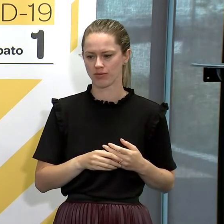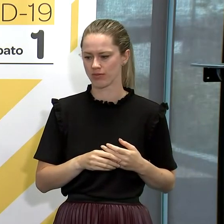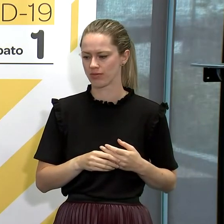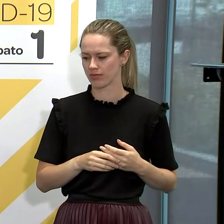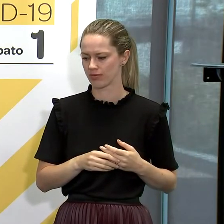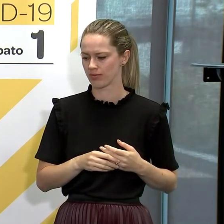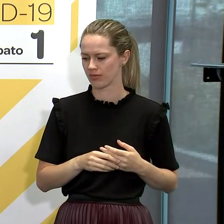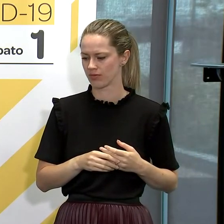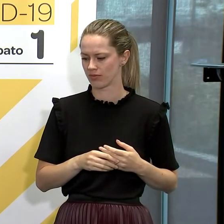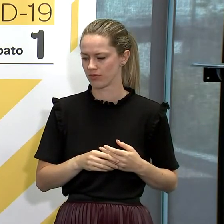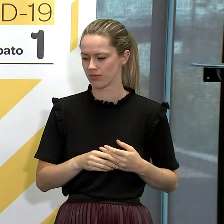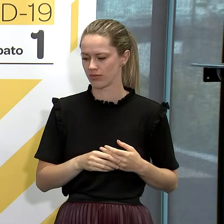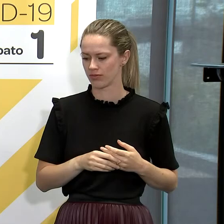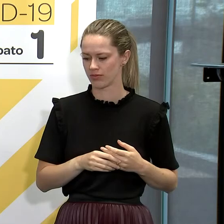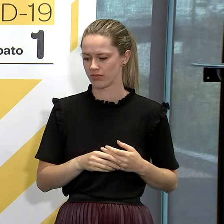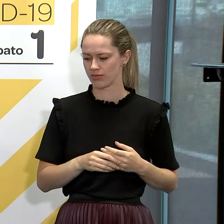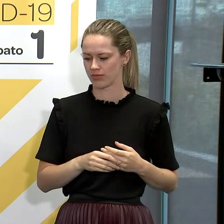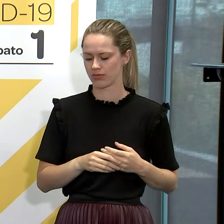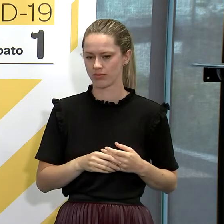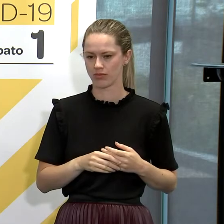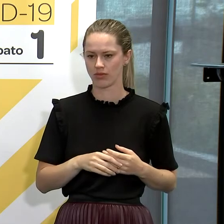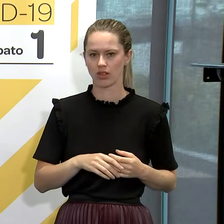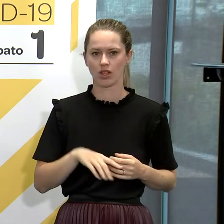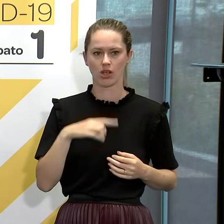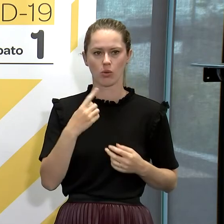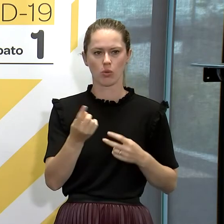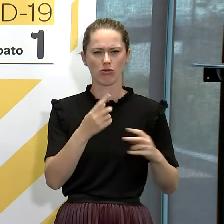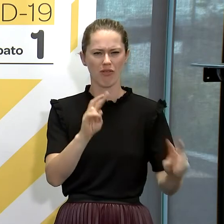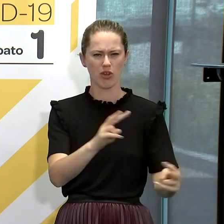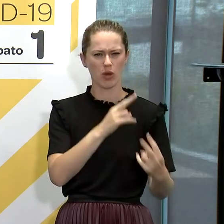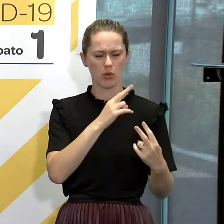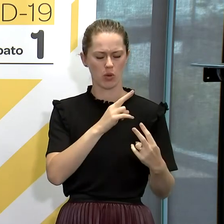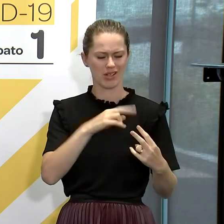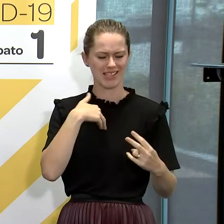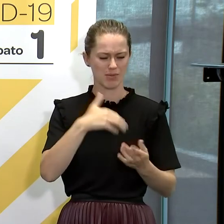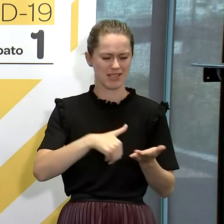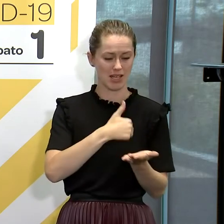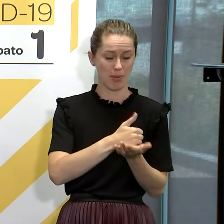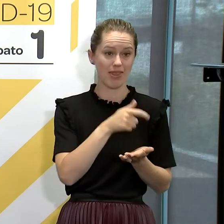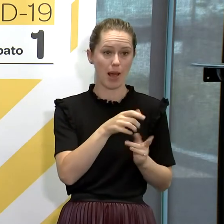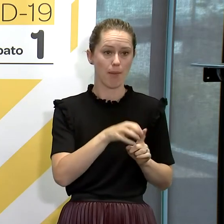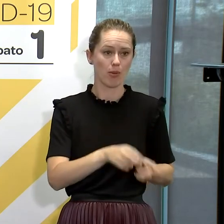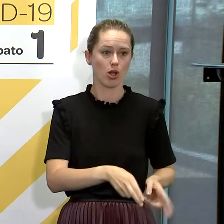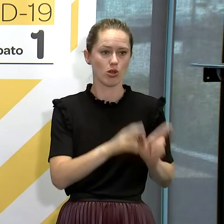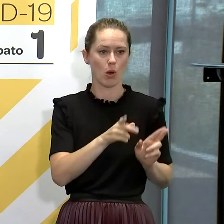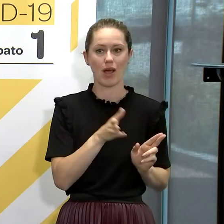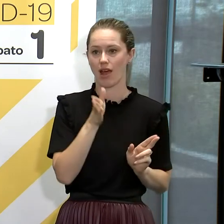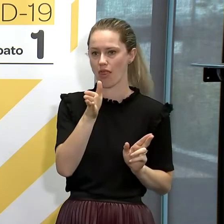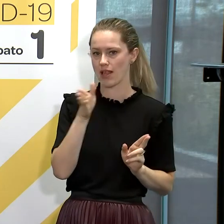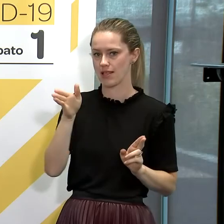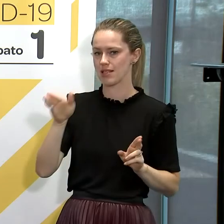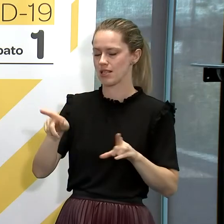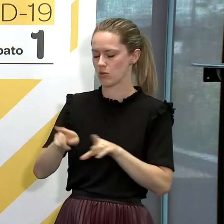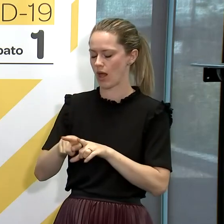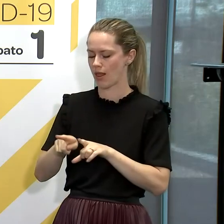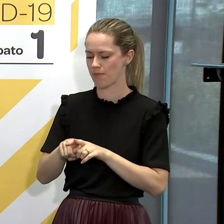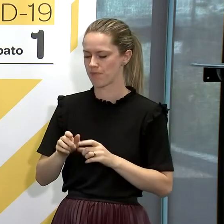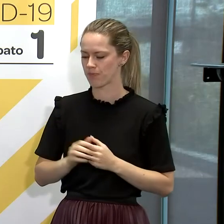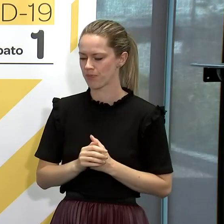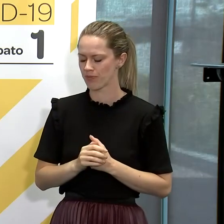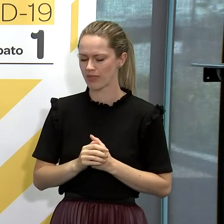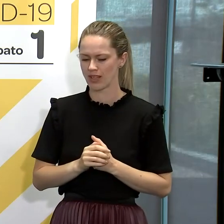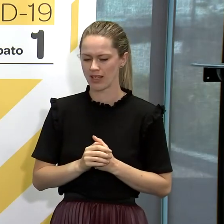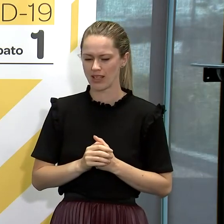as I say, we are reviewing what needs to be in place, both at the Pullman and across the facilities. Movement